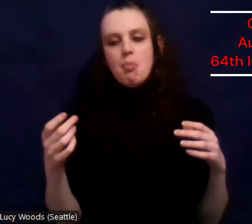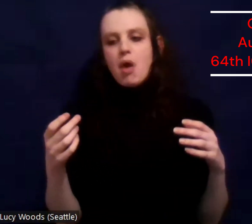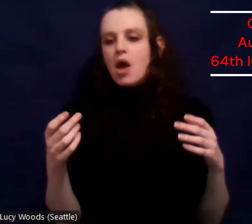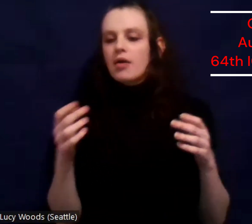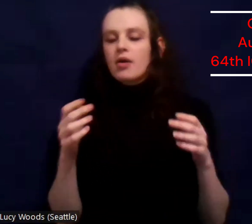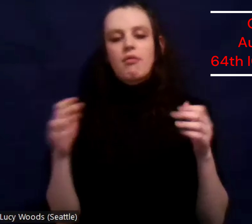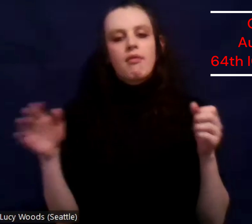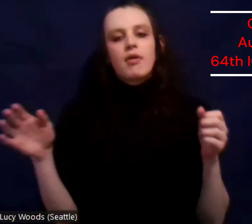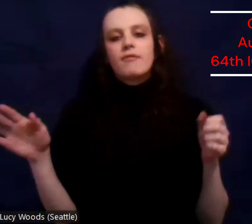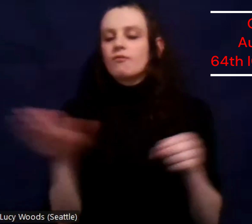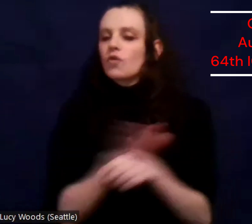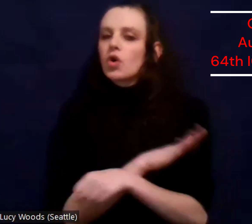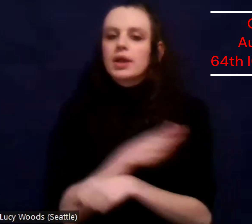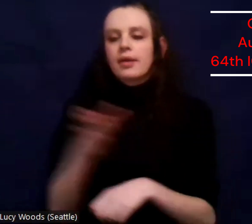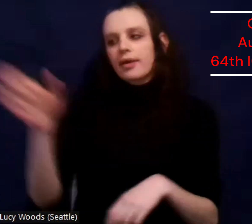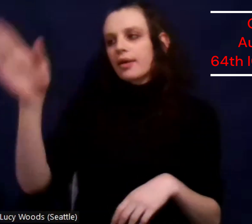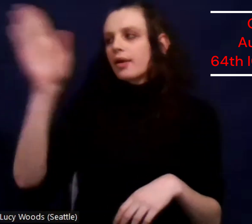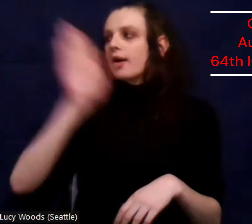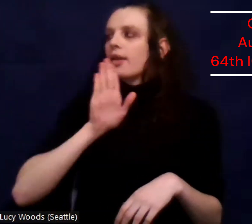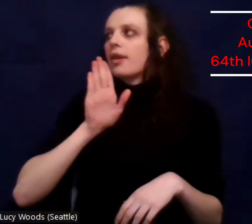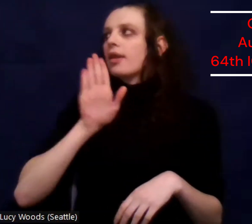that sobriety date.